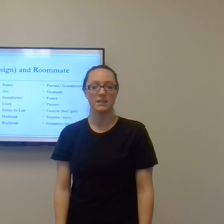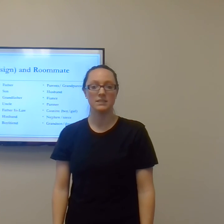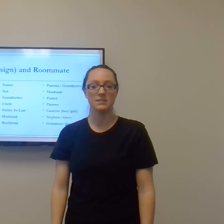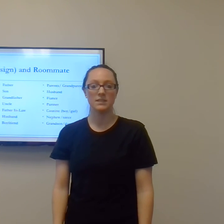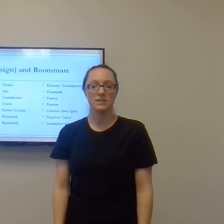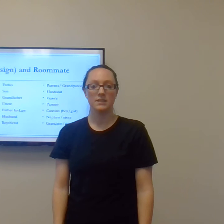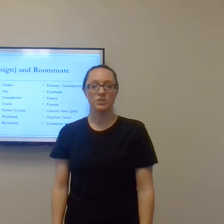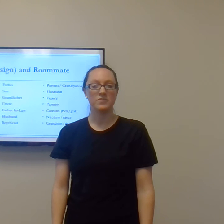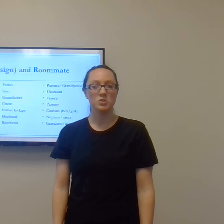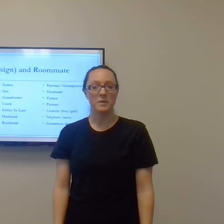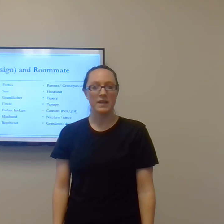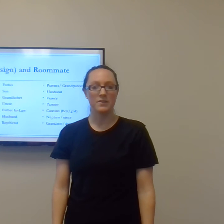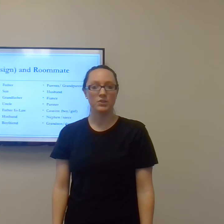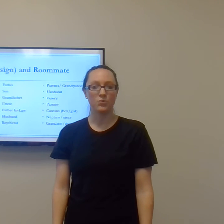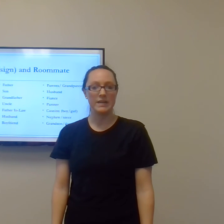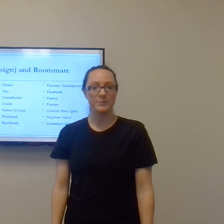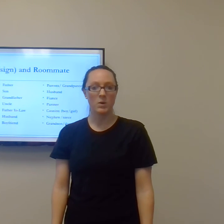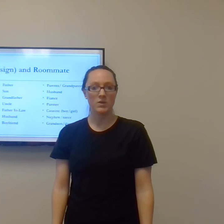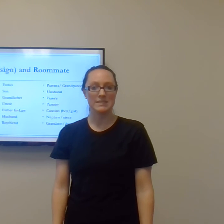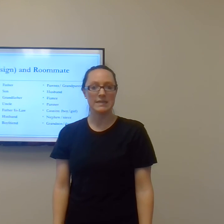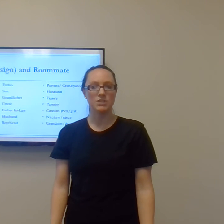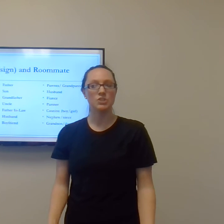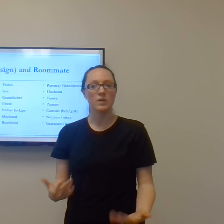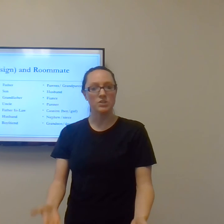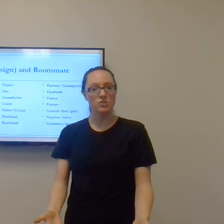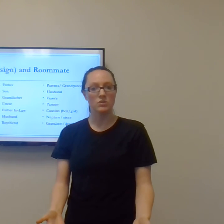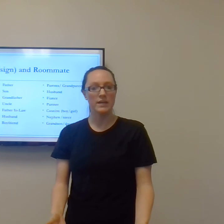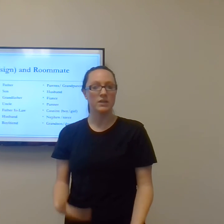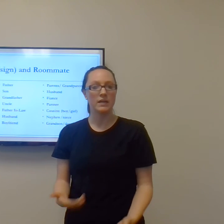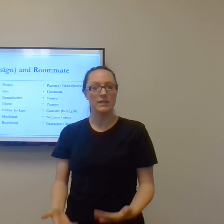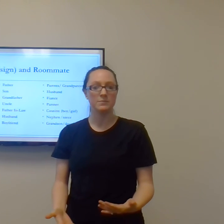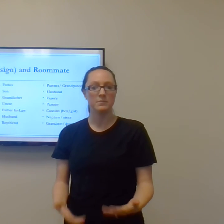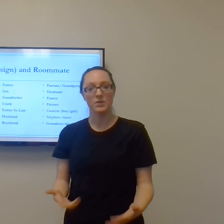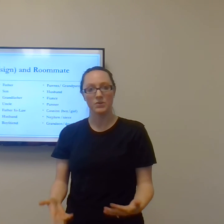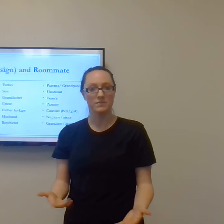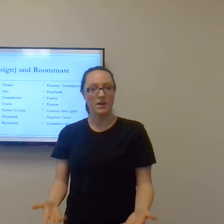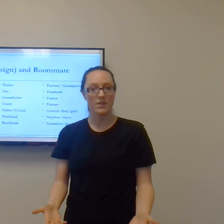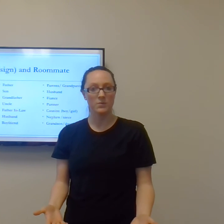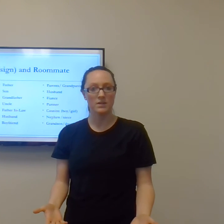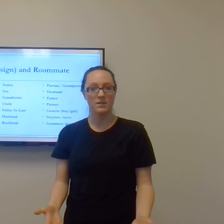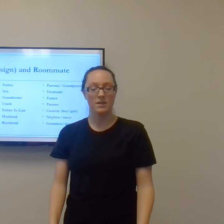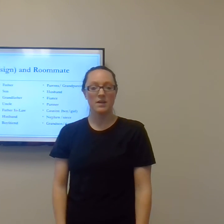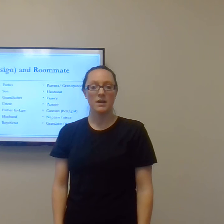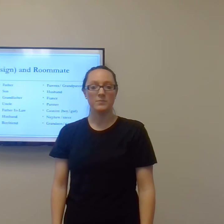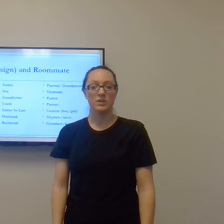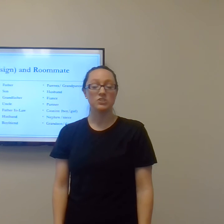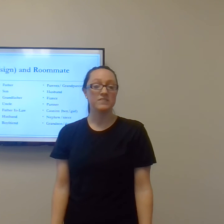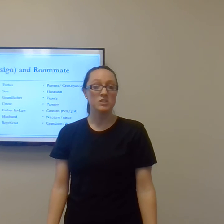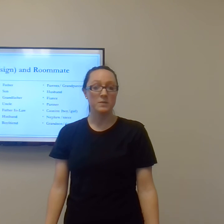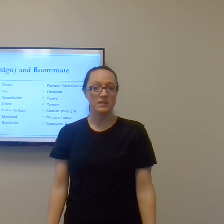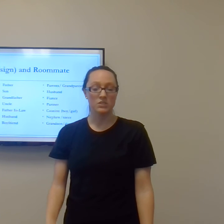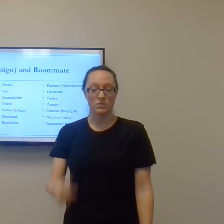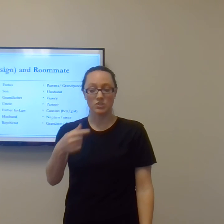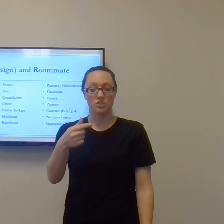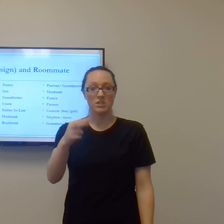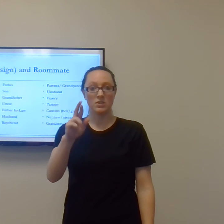because you have to spell out the grand part. It's not generational like grandmother and father were. You actually have to spell it. So it's